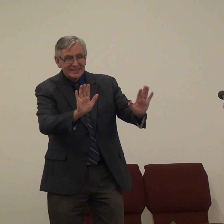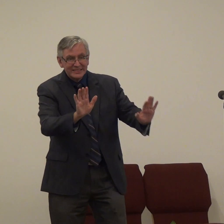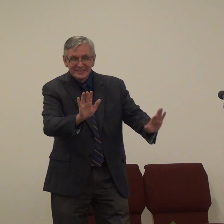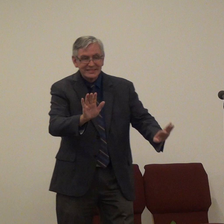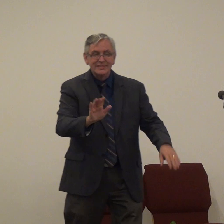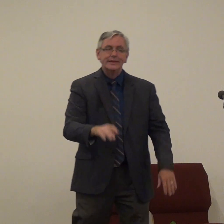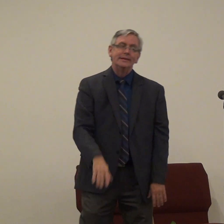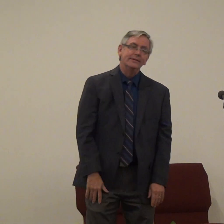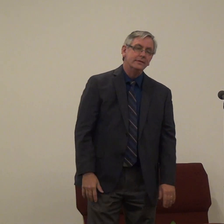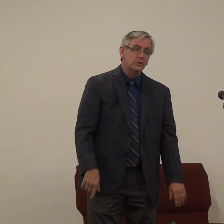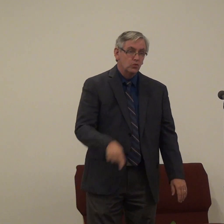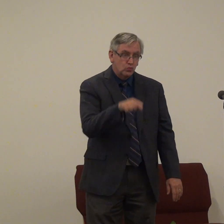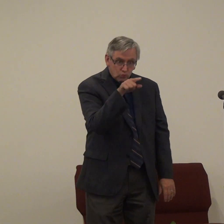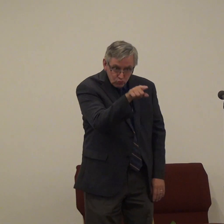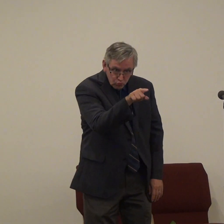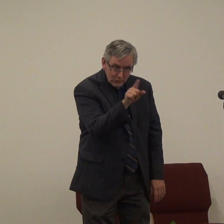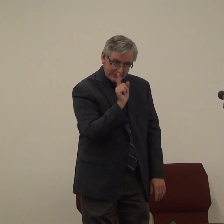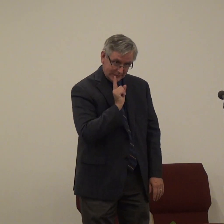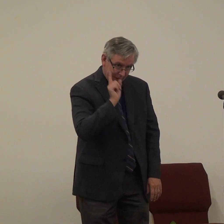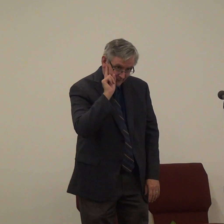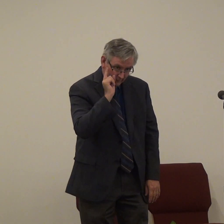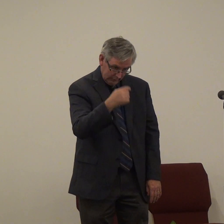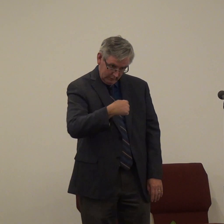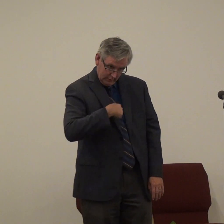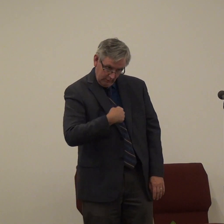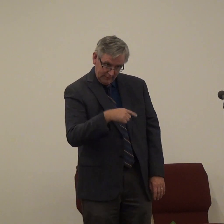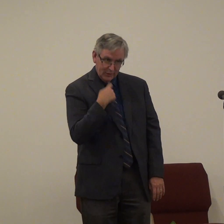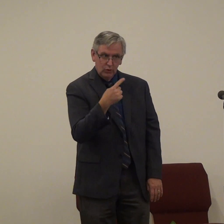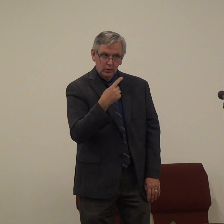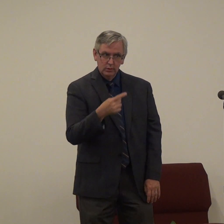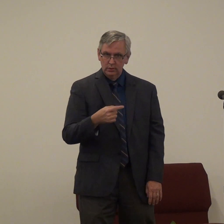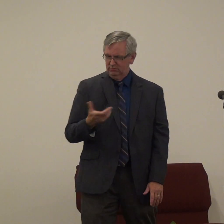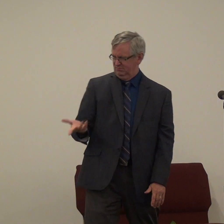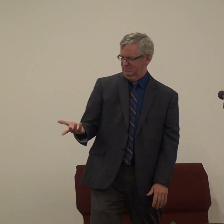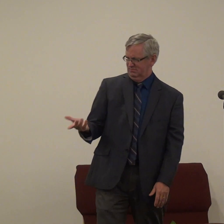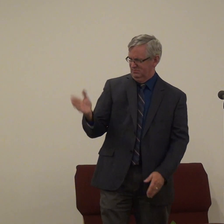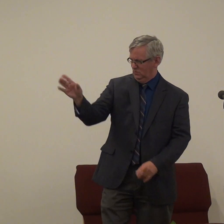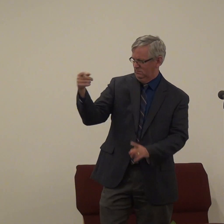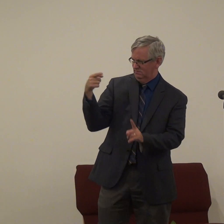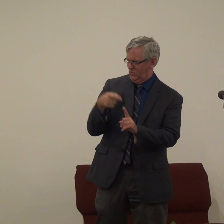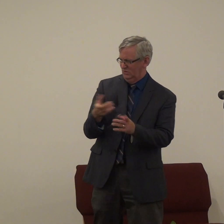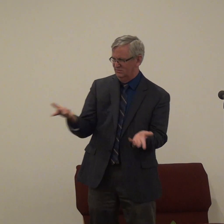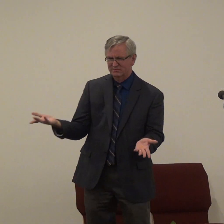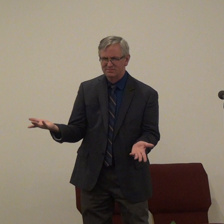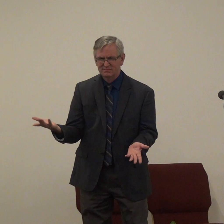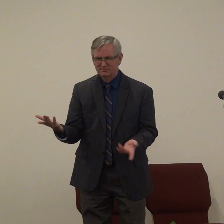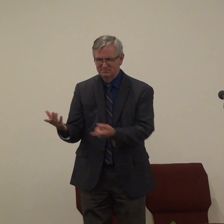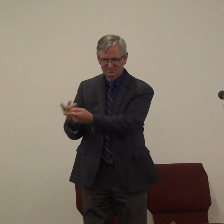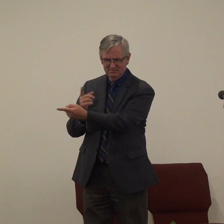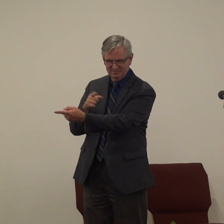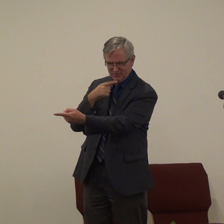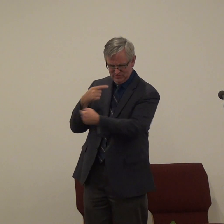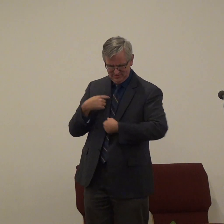don't need me. And he said, no, listen. He said, you're deaf, and I'm hearing. And I said, so? What's the